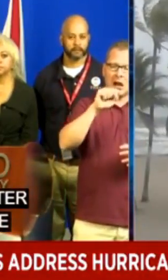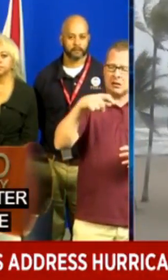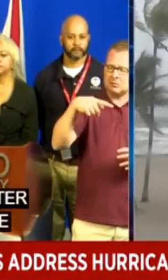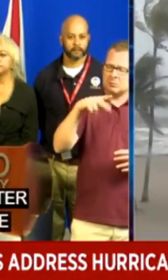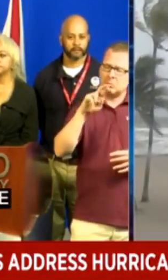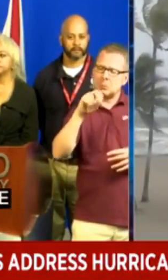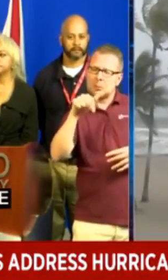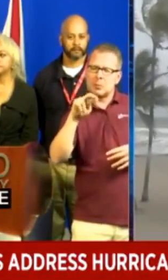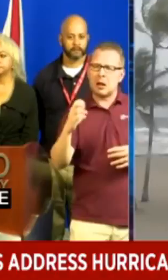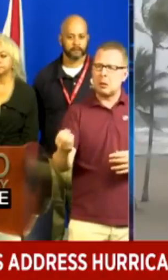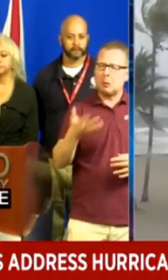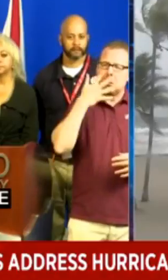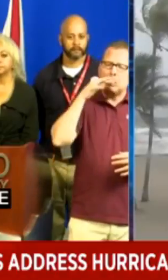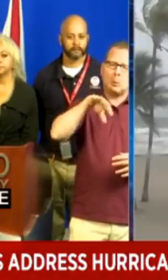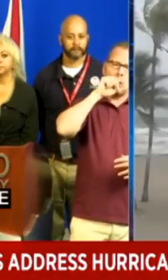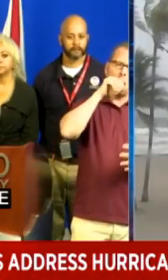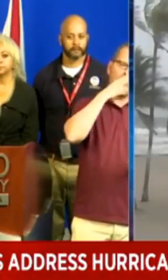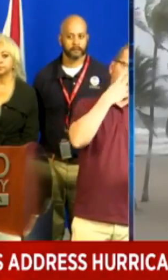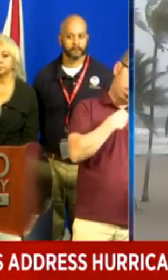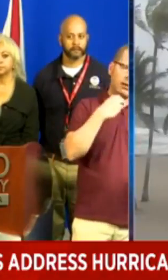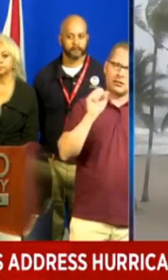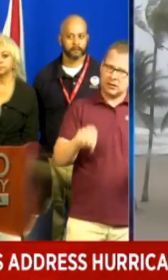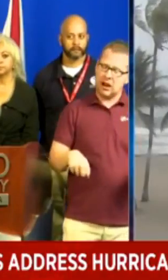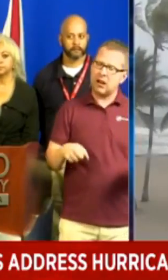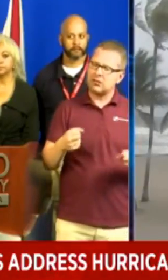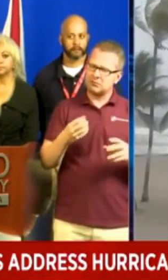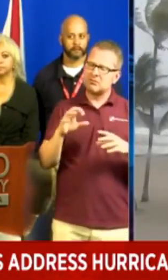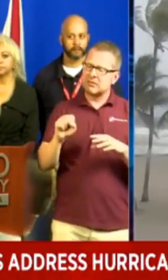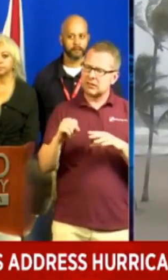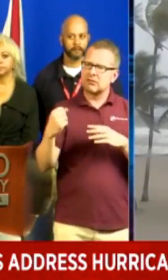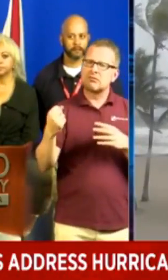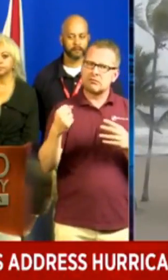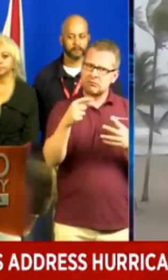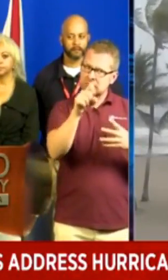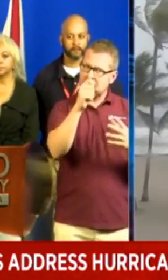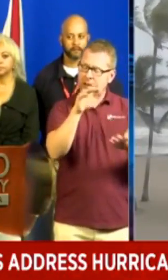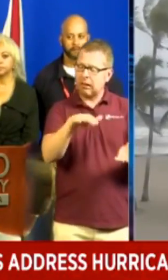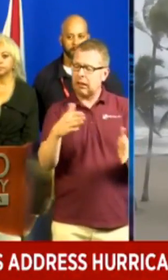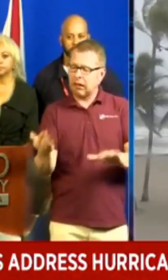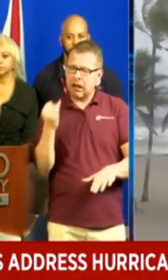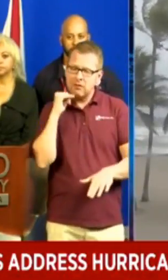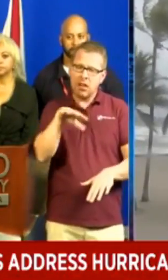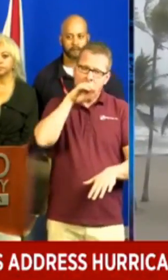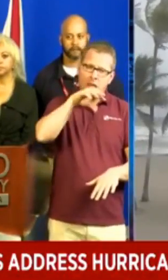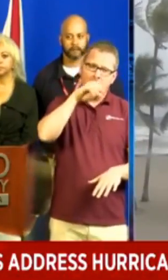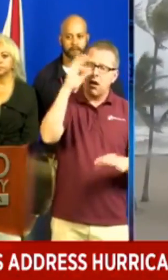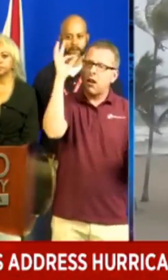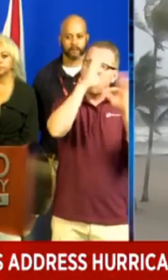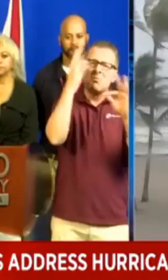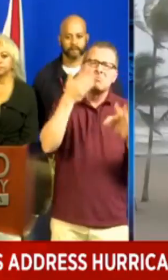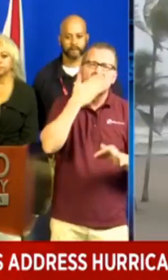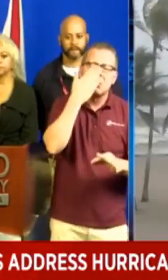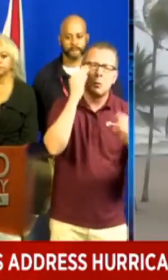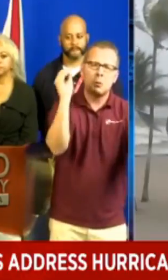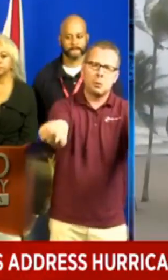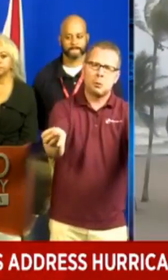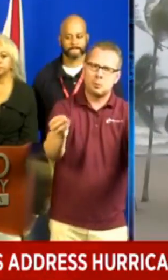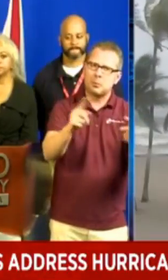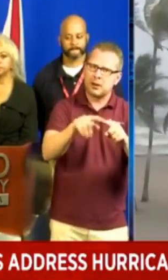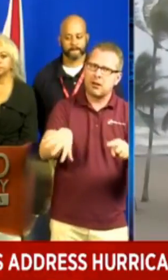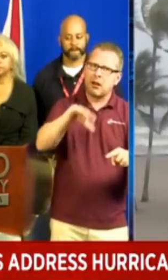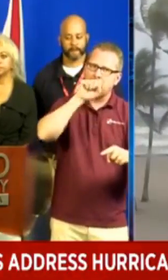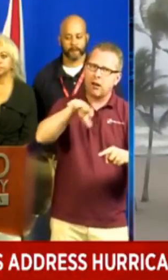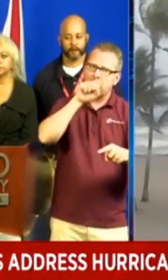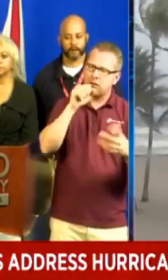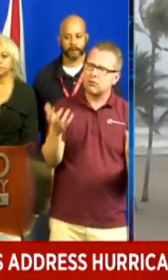can, die from inhaling these gases. Very serious. Make sure the generators are outside. The